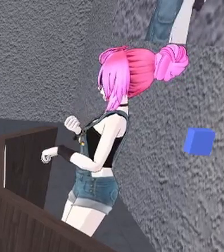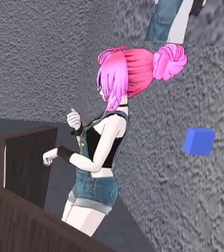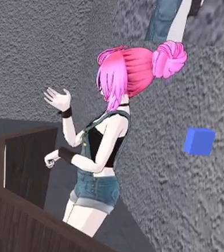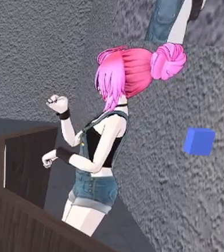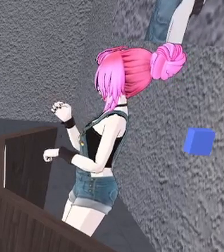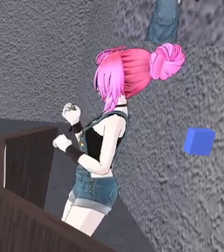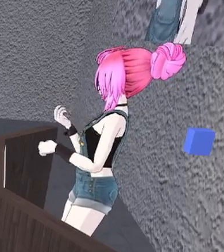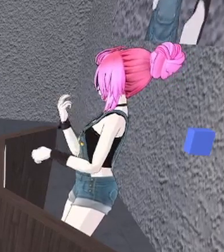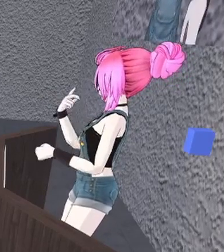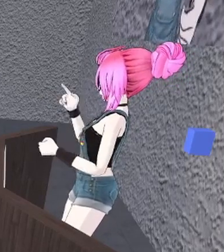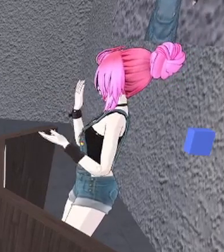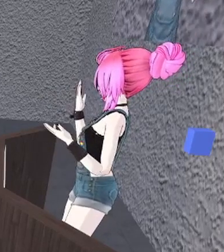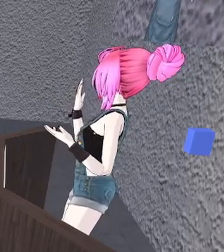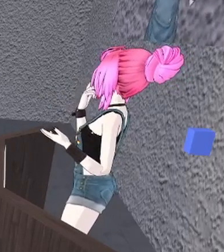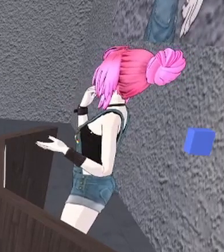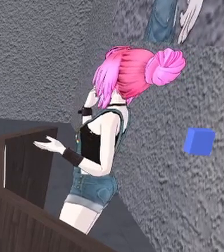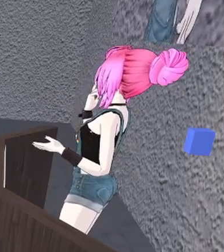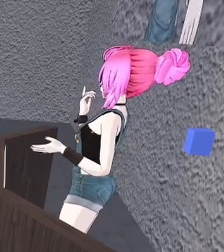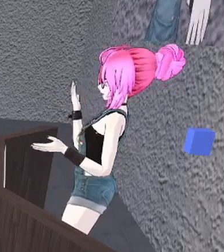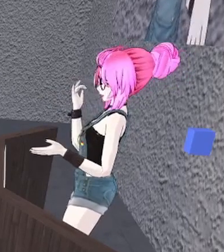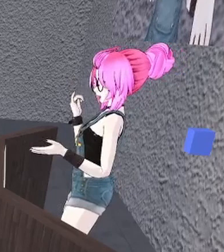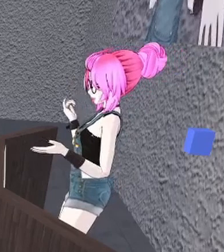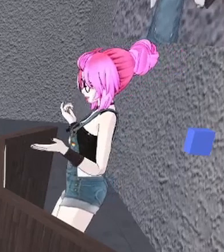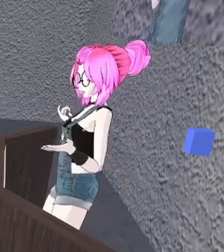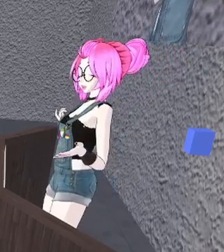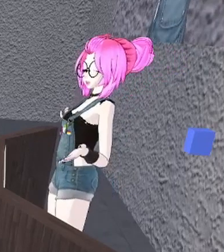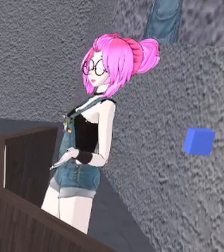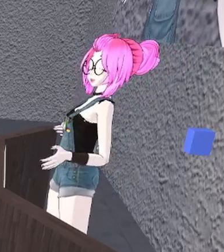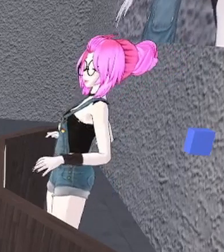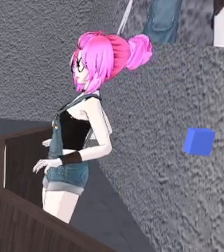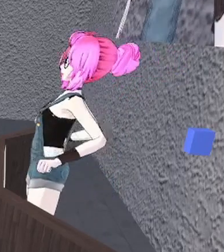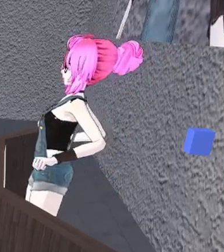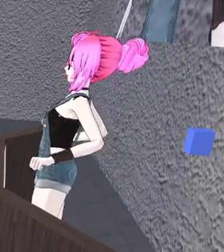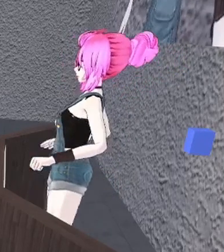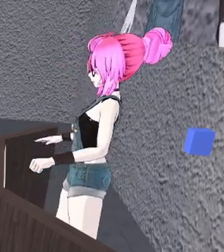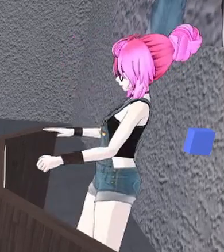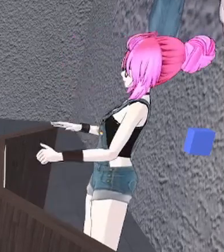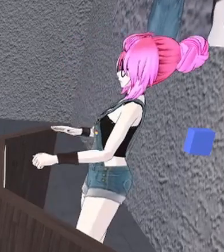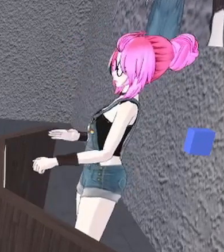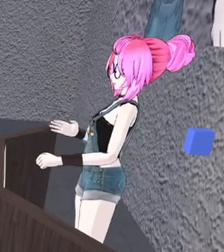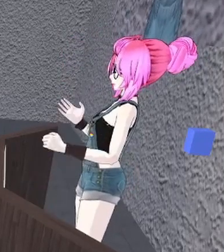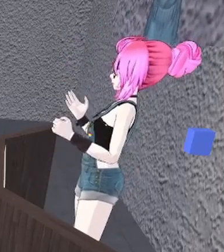softball and boys play baseball for some reason. I never understood that. Why is that a thing? I don't. Because guys are tough. I wish